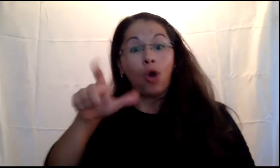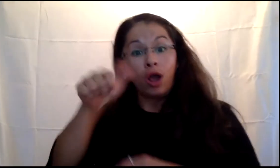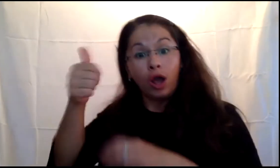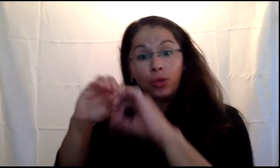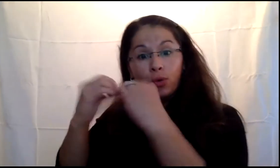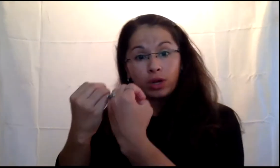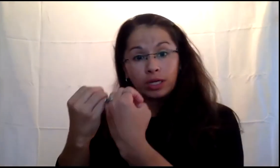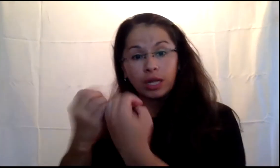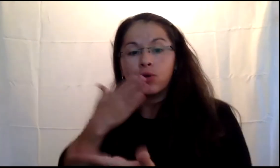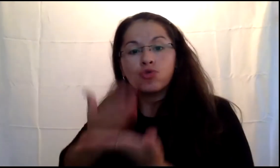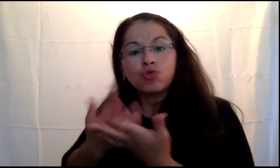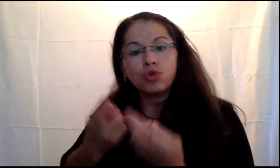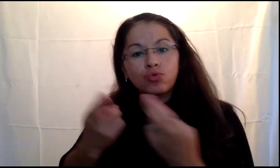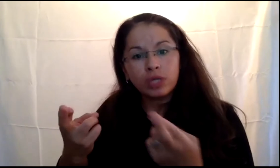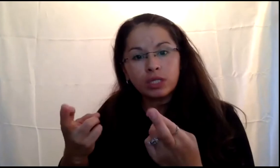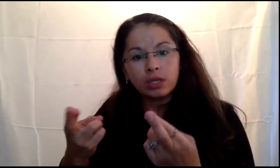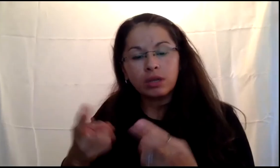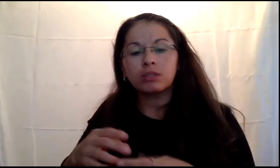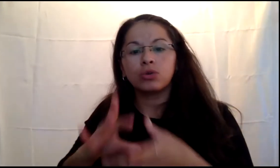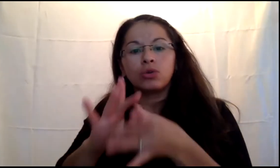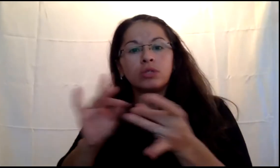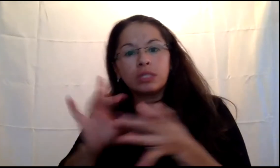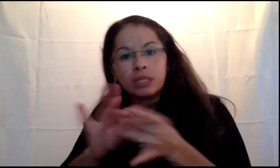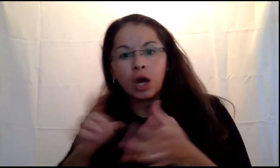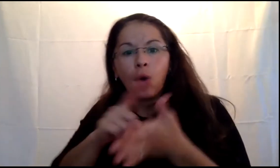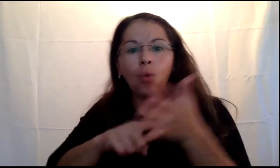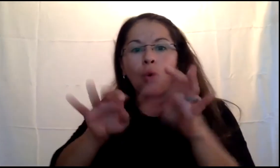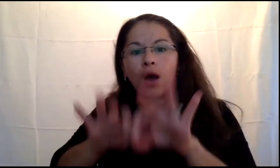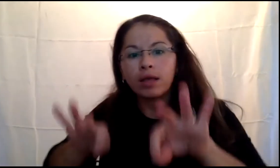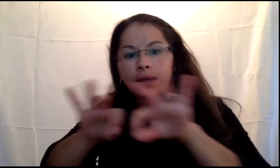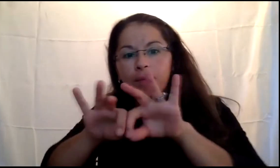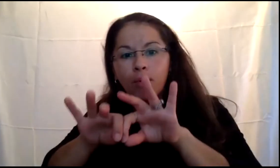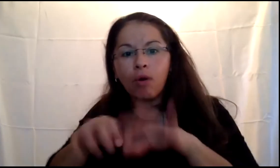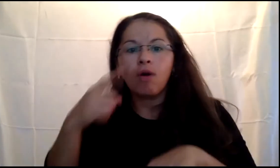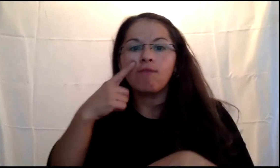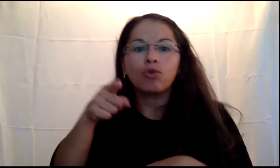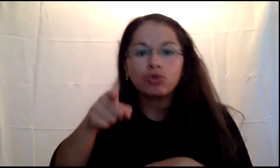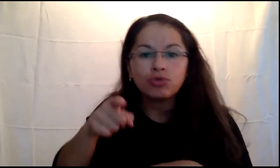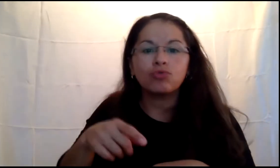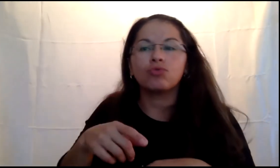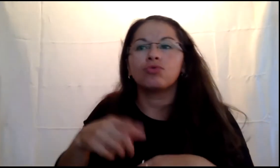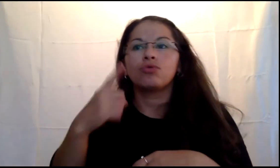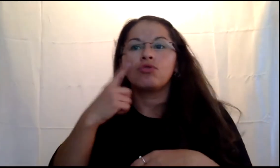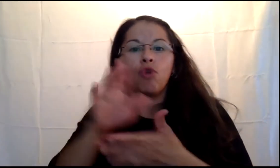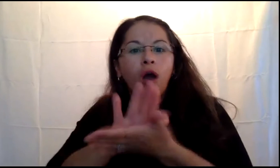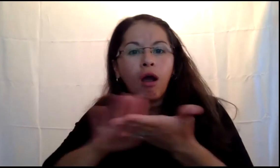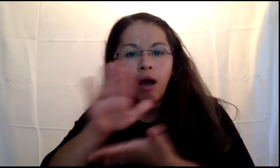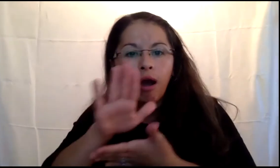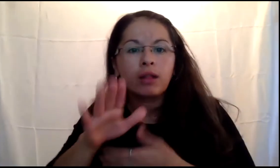to think about what's important to you in a college, and basically to start your search in terms of what